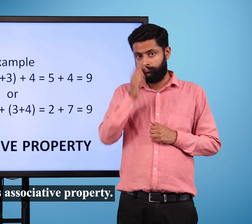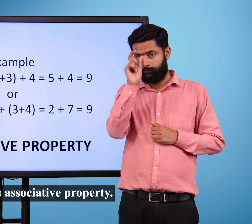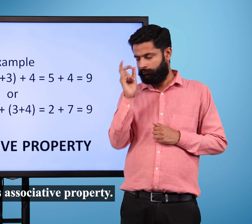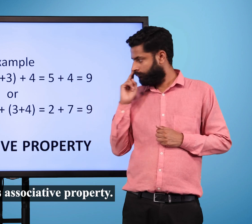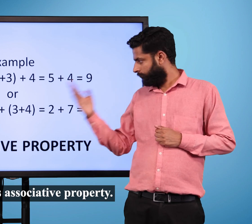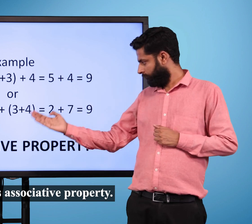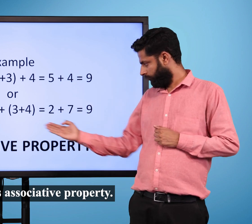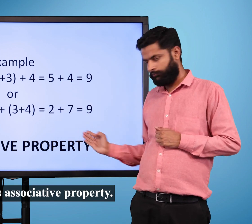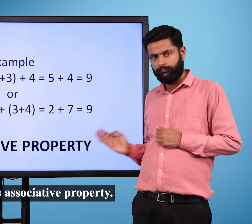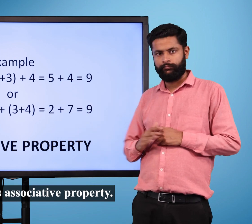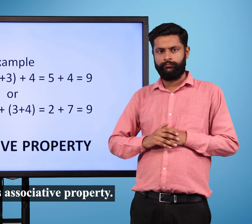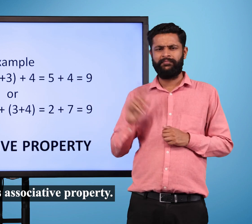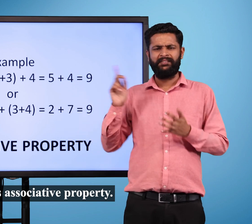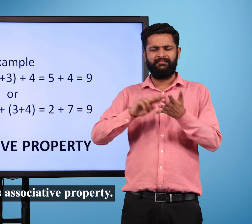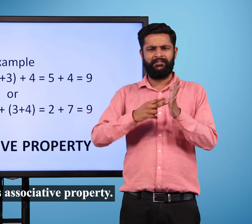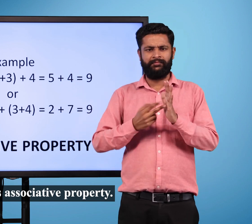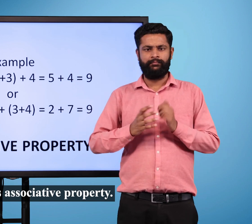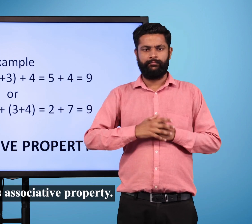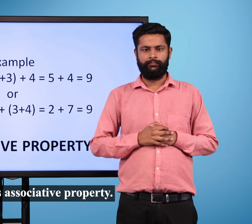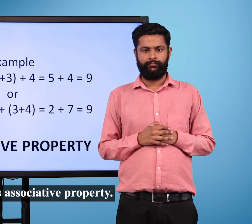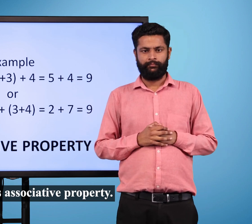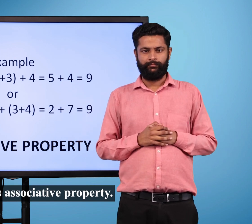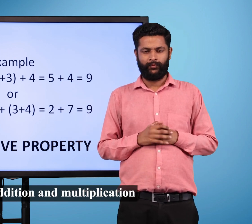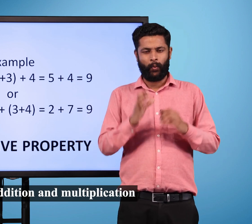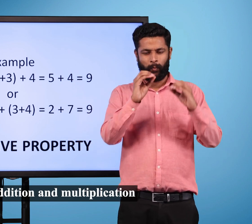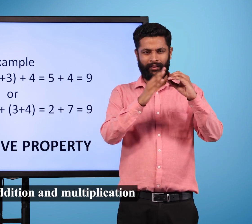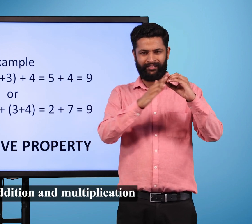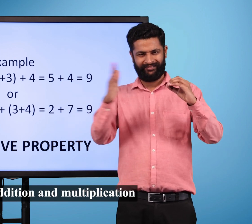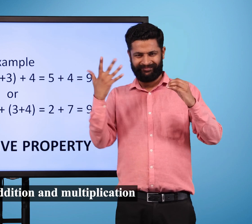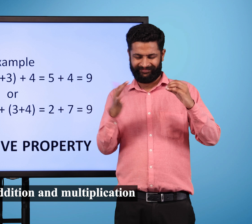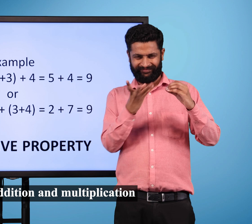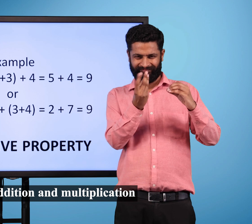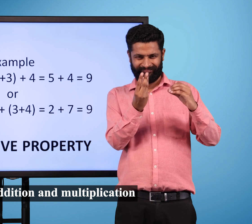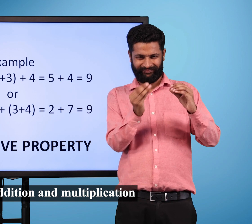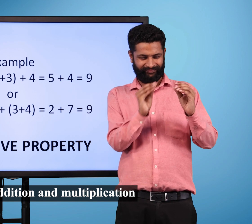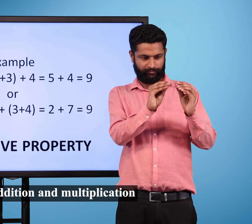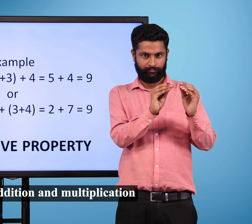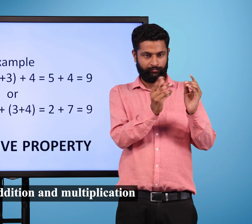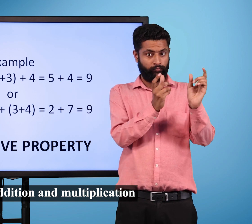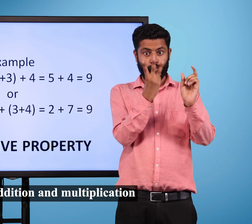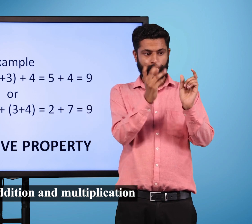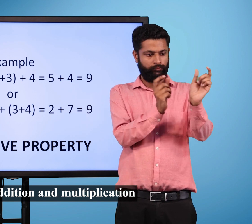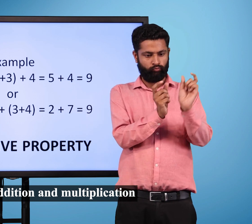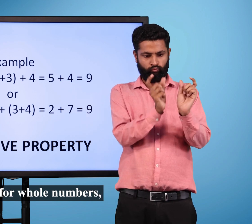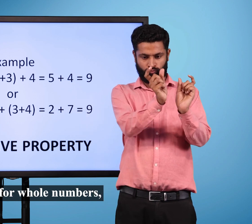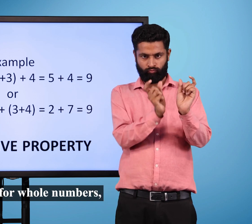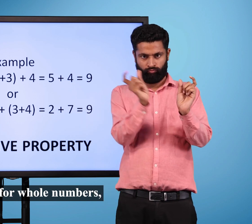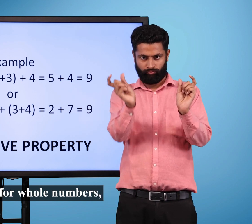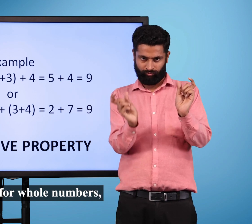This sign means associative property. When we say that addition and multiplication are associative